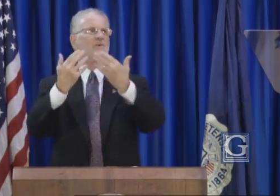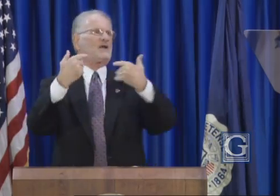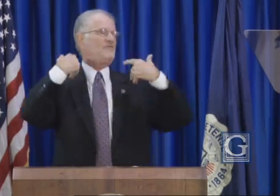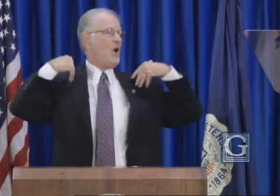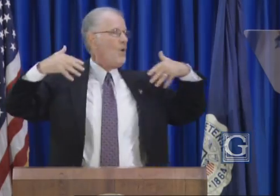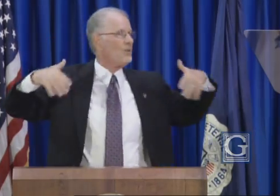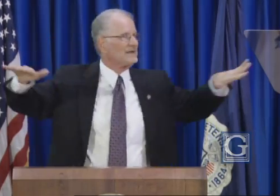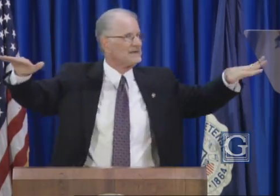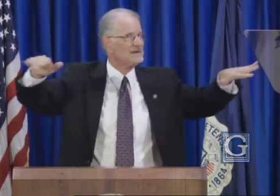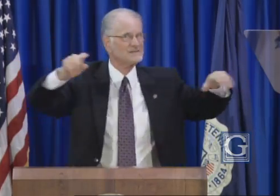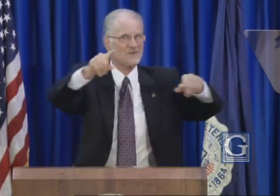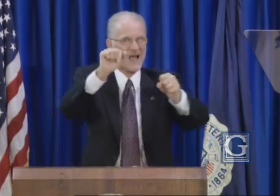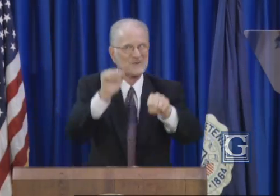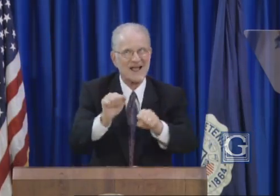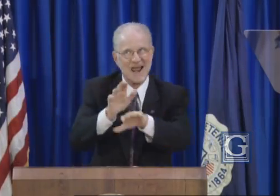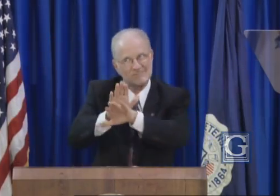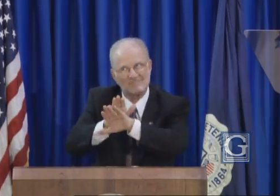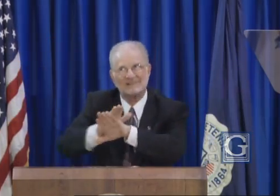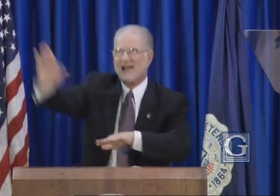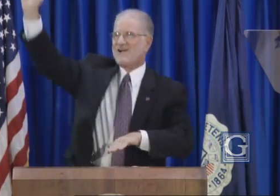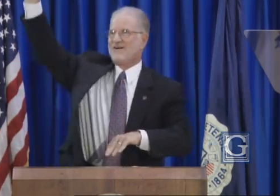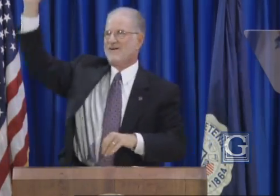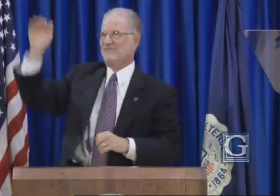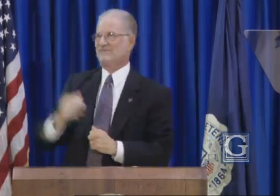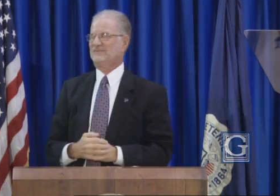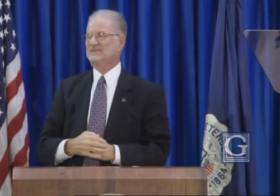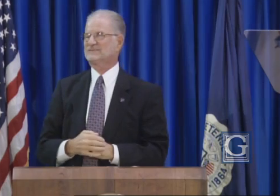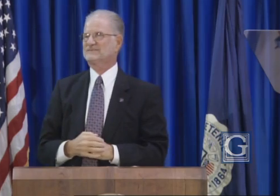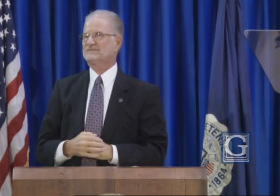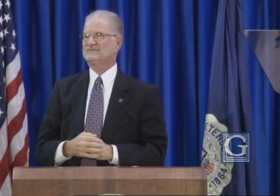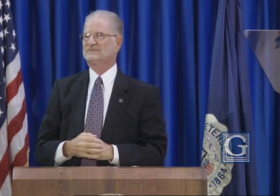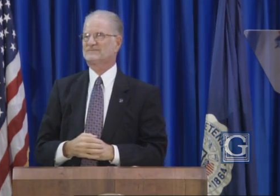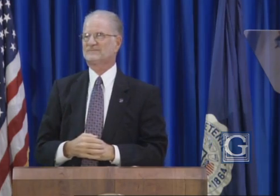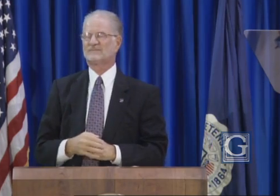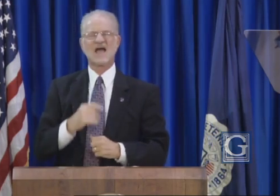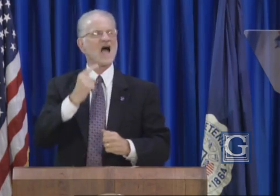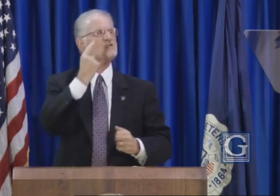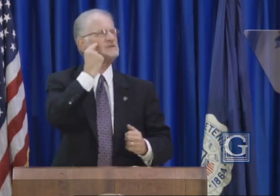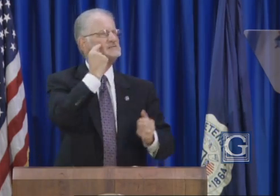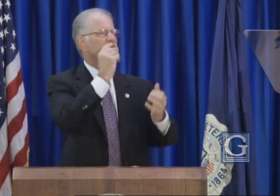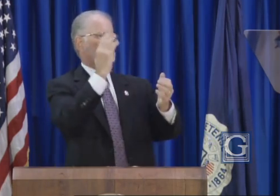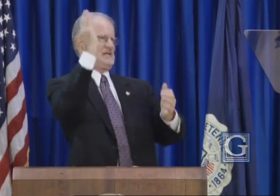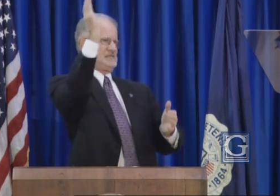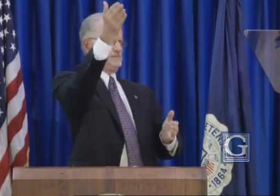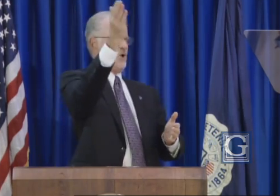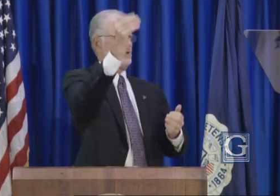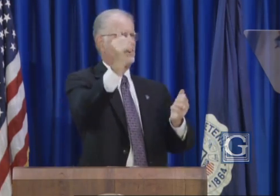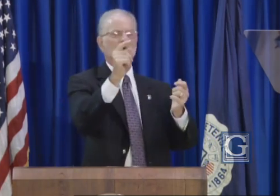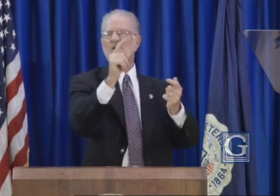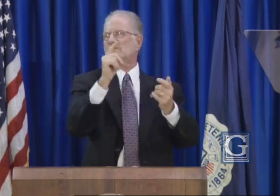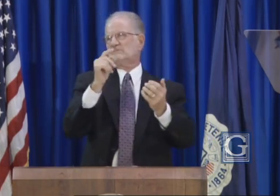For our students, we will give you a home and we will give you wings.